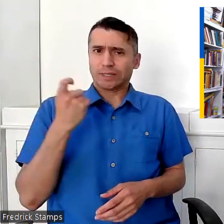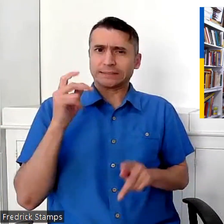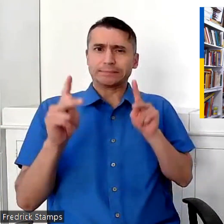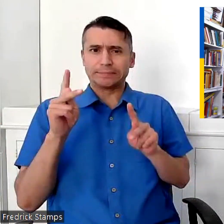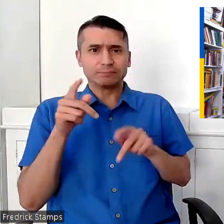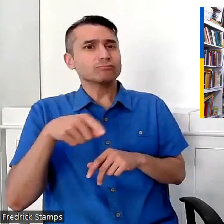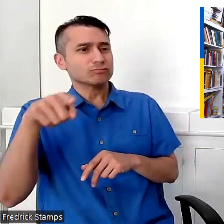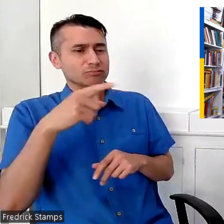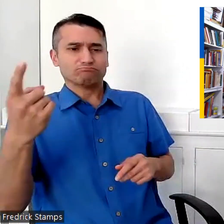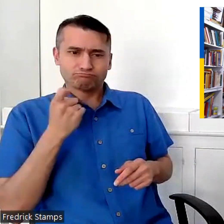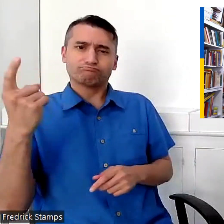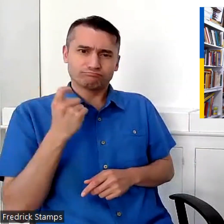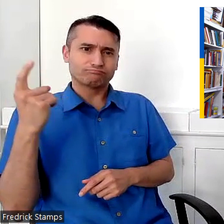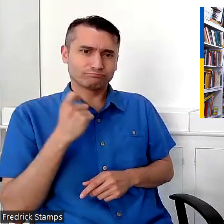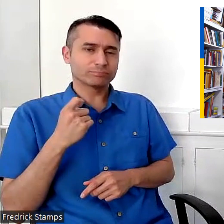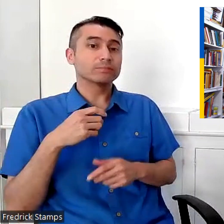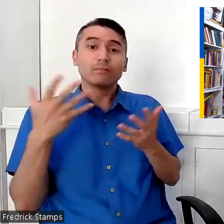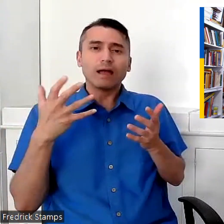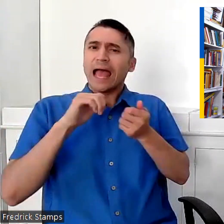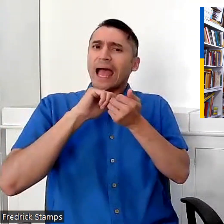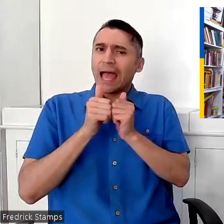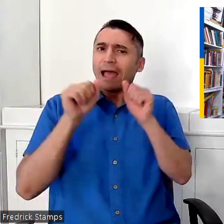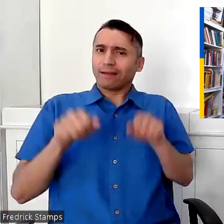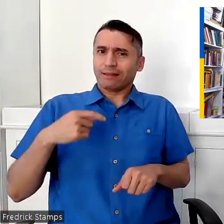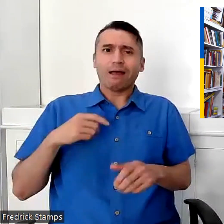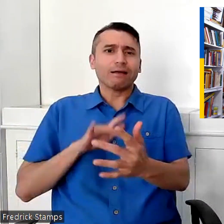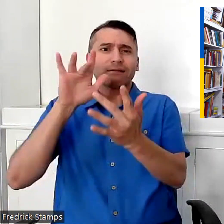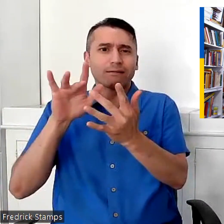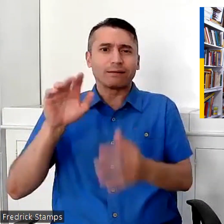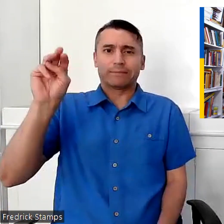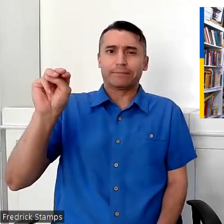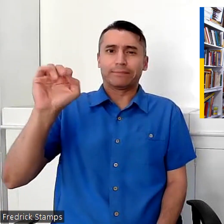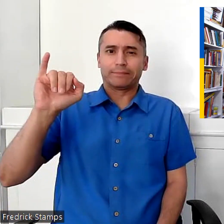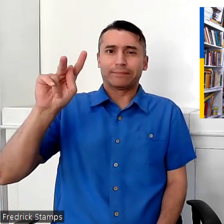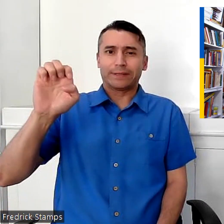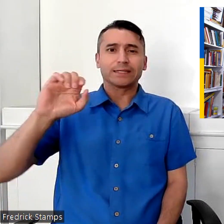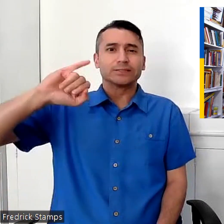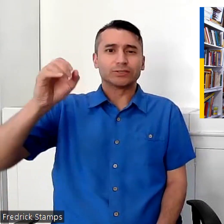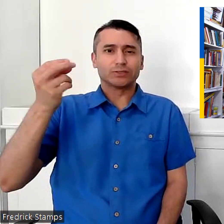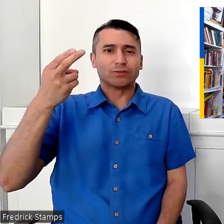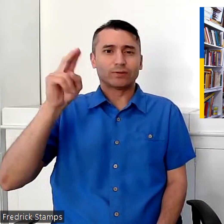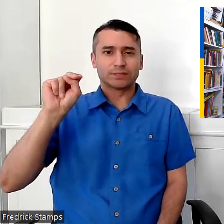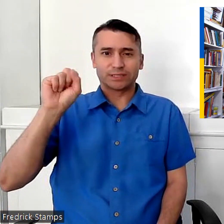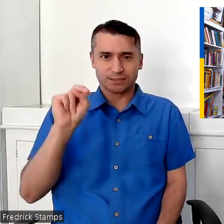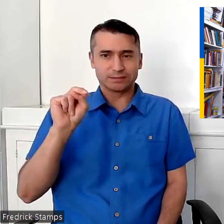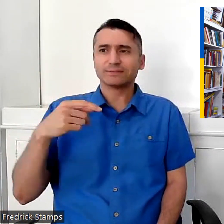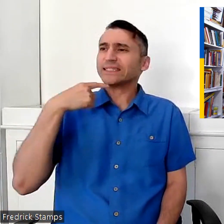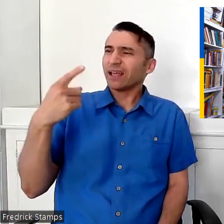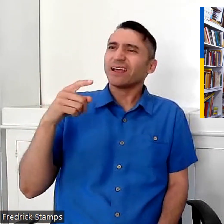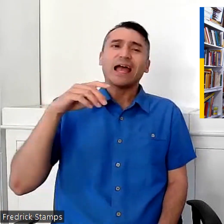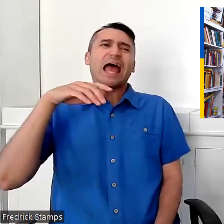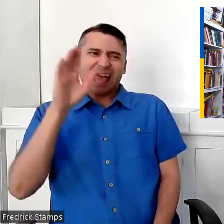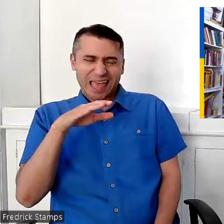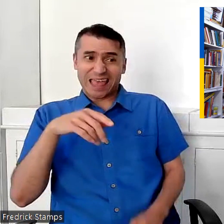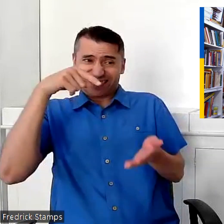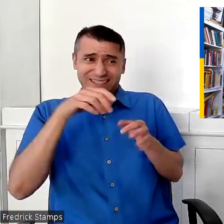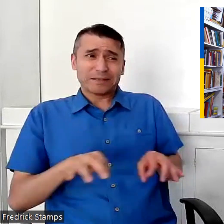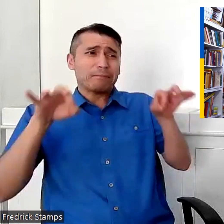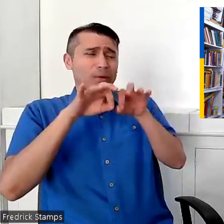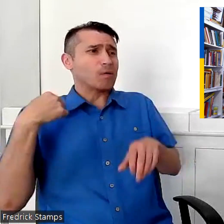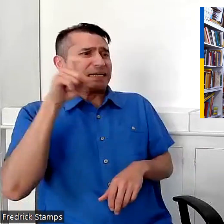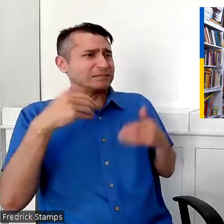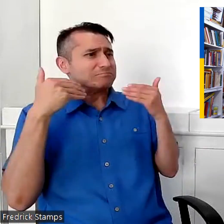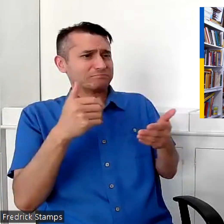So one of the common questions that I get from you is, how do I contact Mike Johnson to tell him, look, this is important. We got